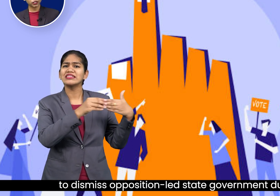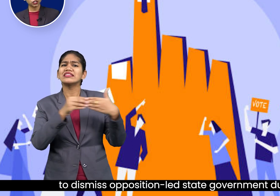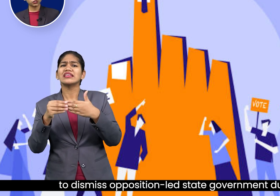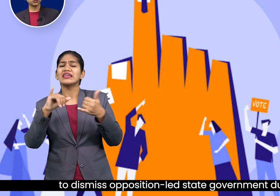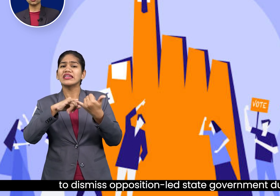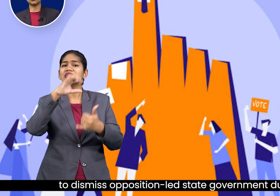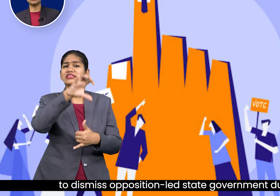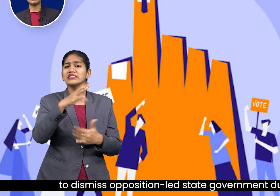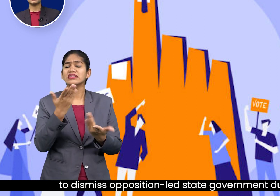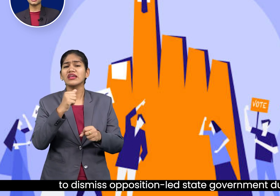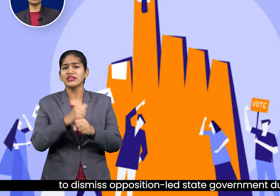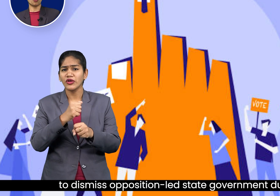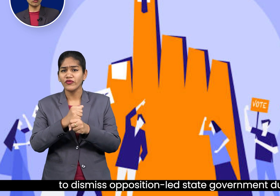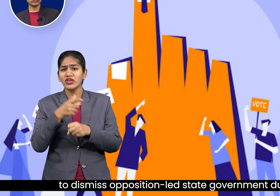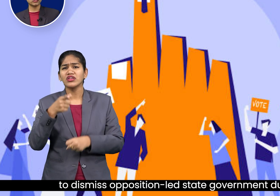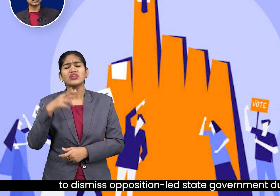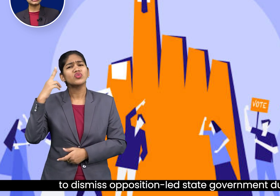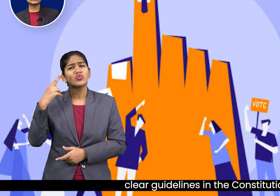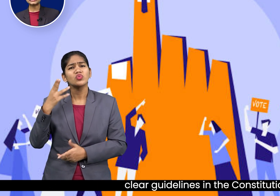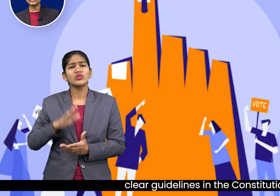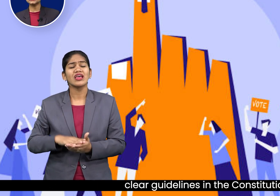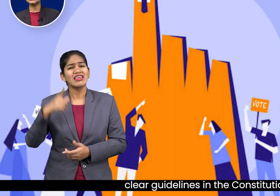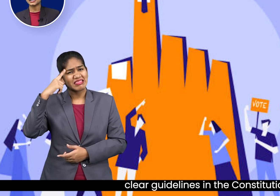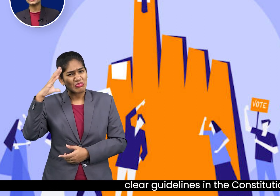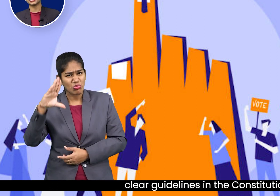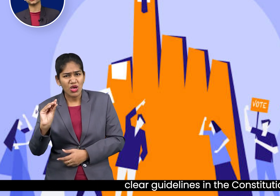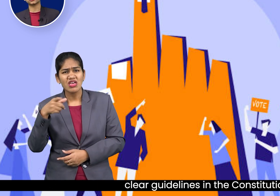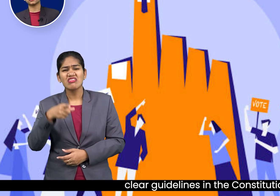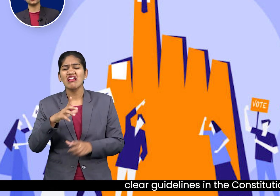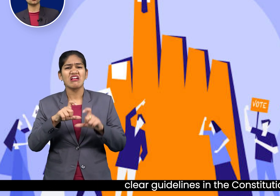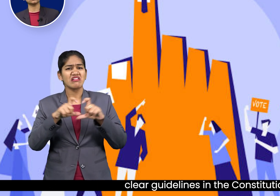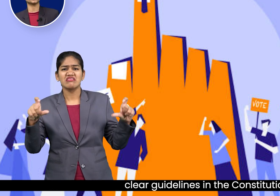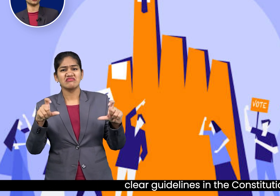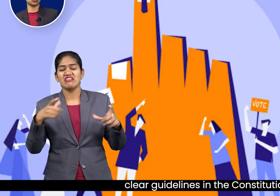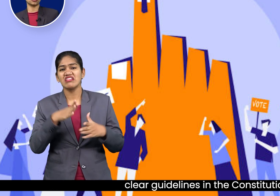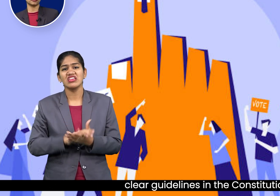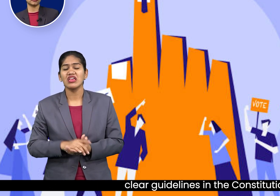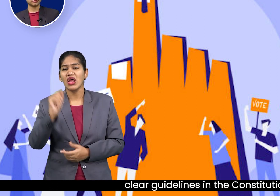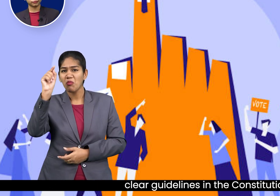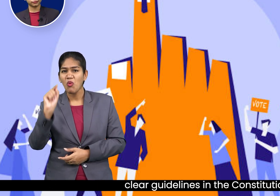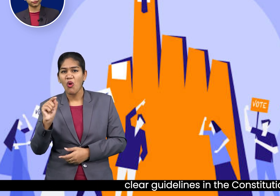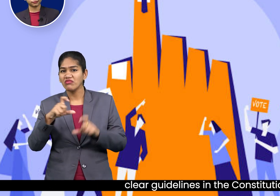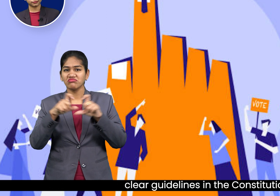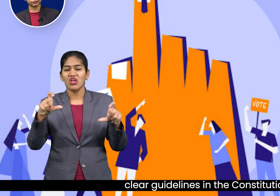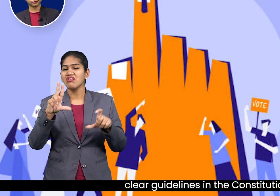government due to a lack of clear guidelines in the constitution.